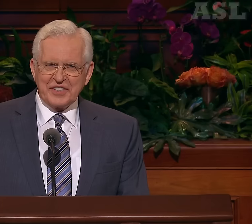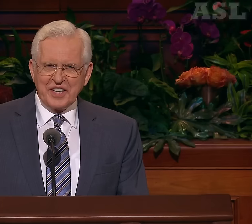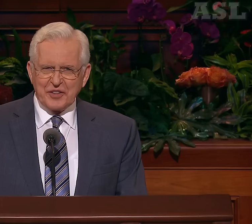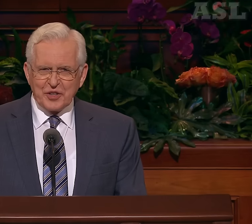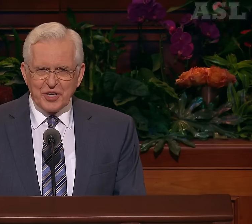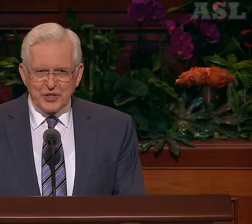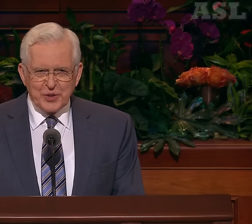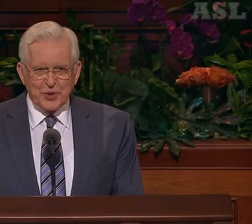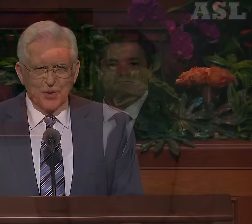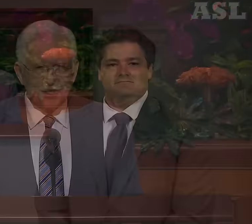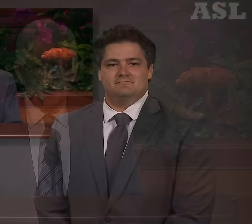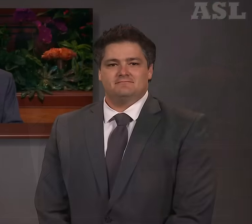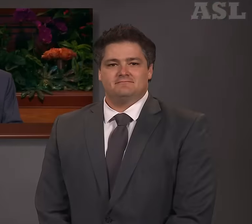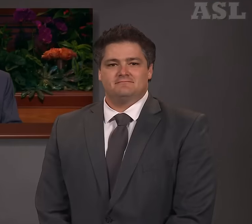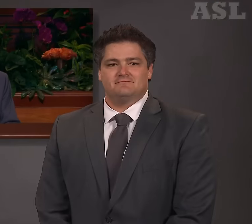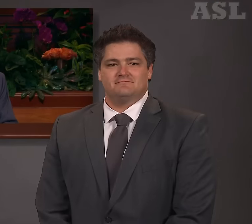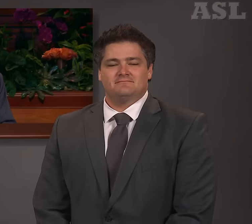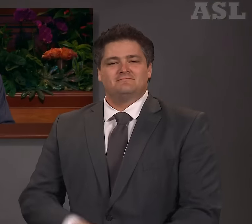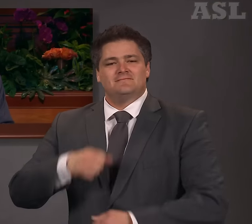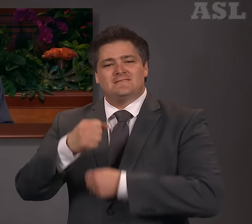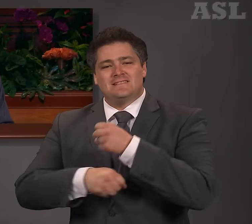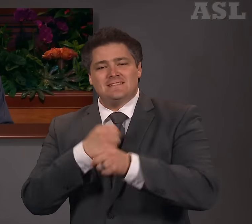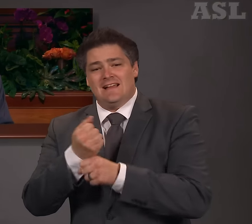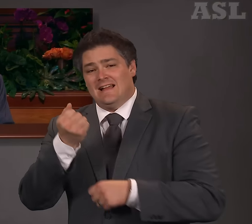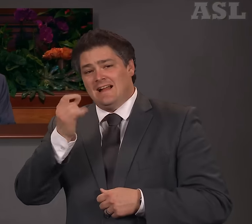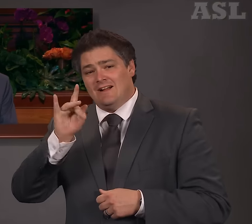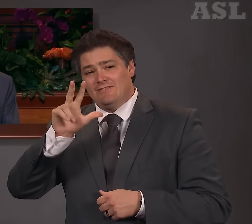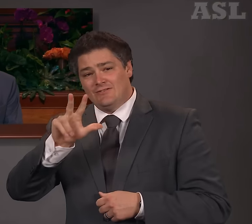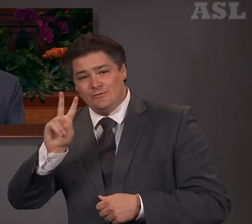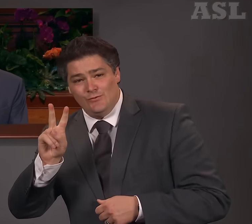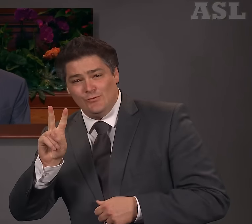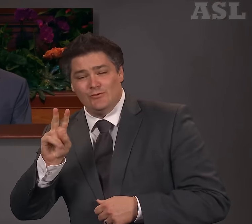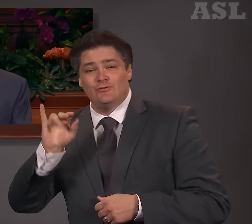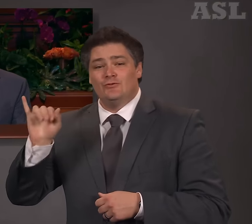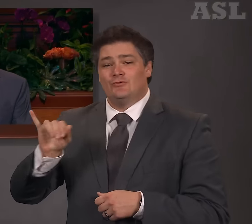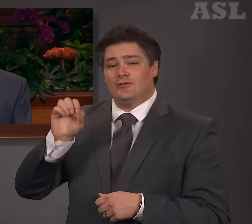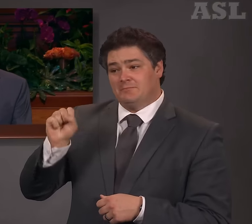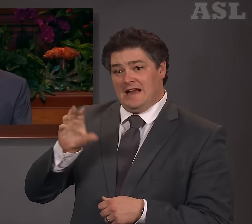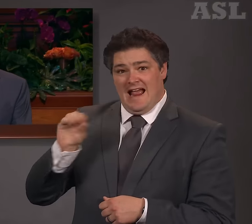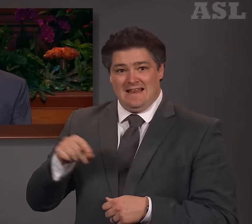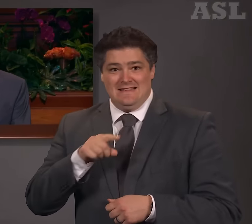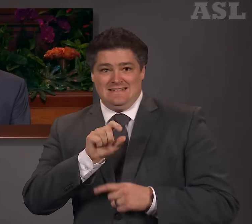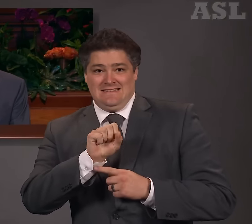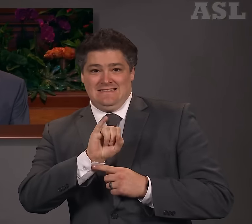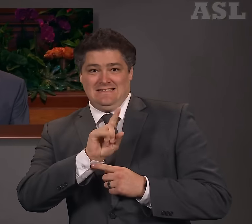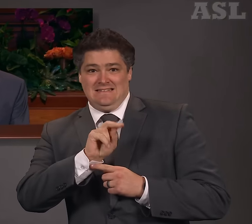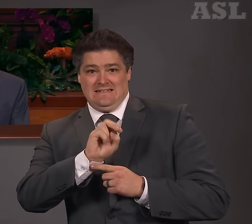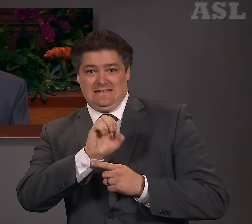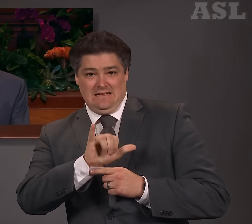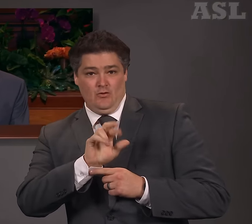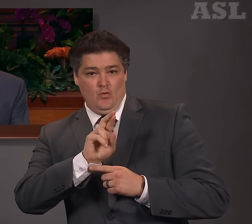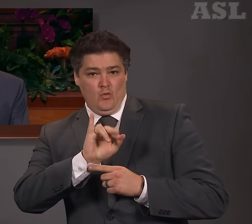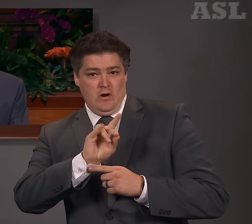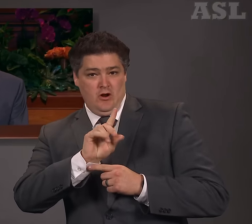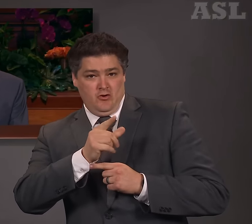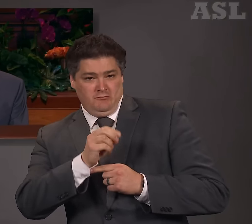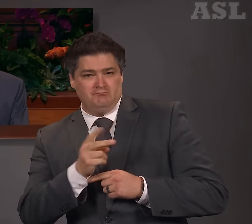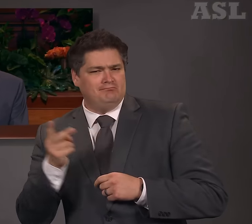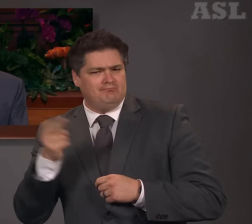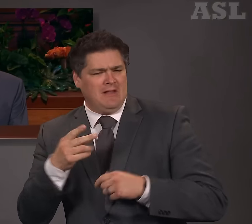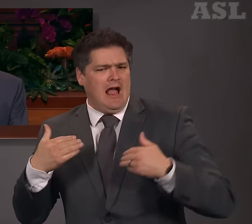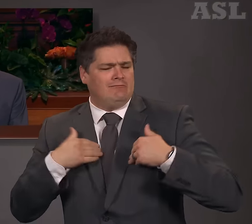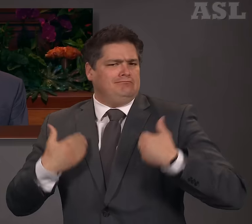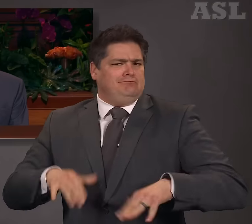In 1832, Joseph Smith and Sidney Rigdon received a remarkable vision concerning the destiny of